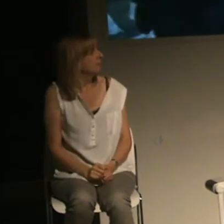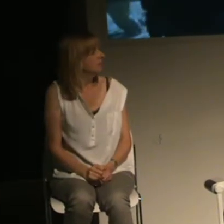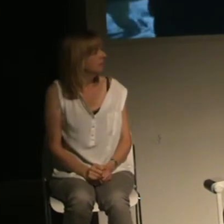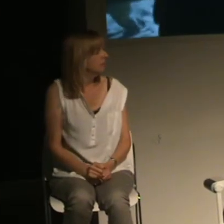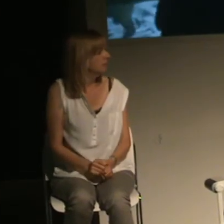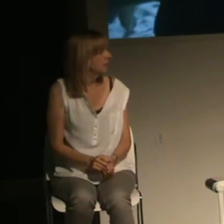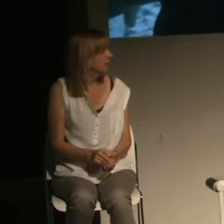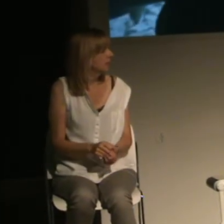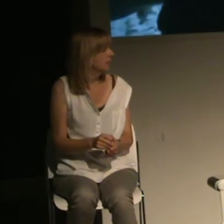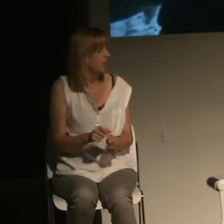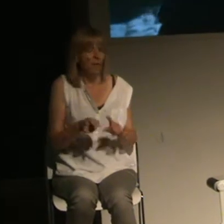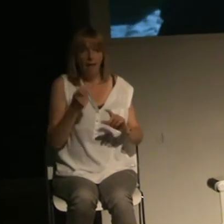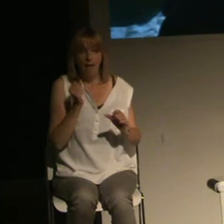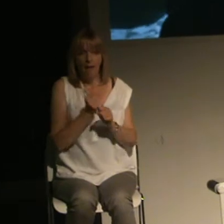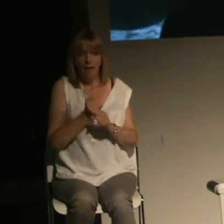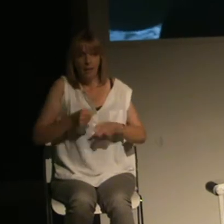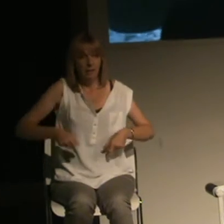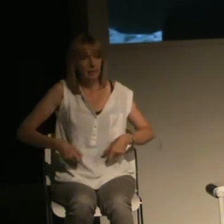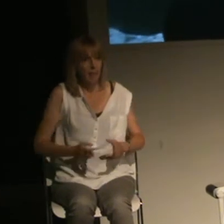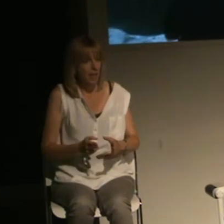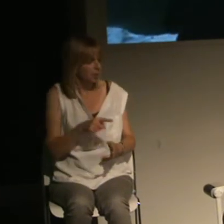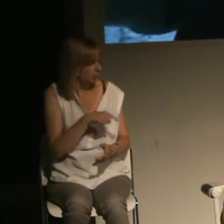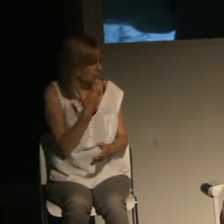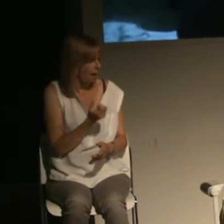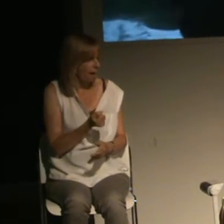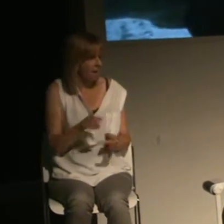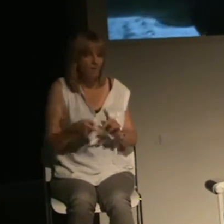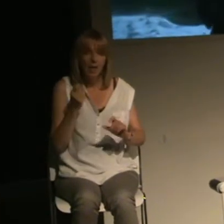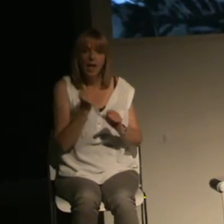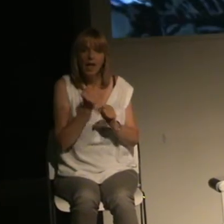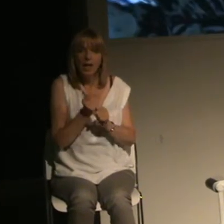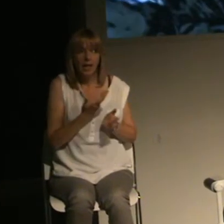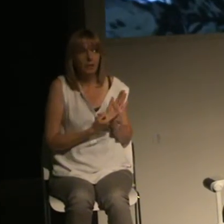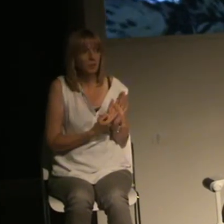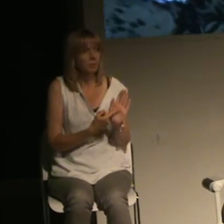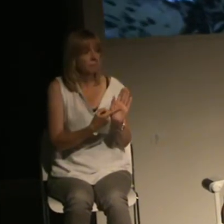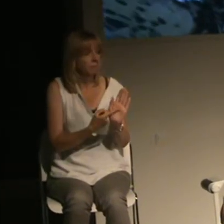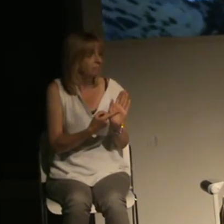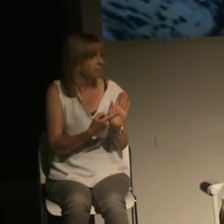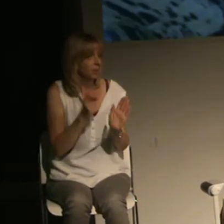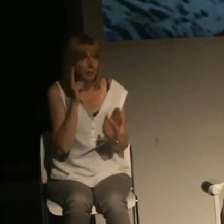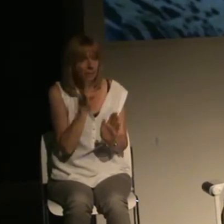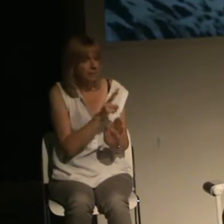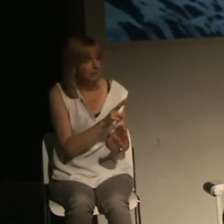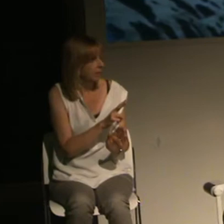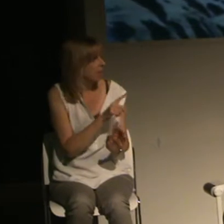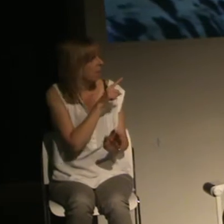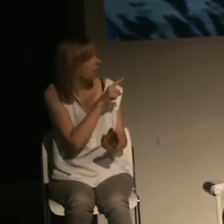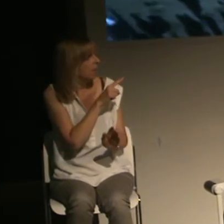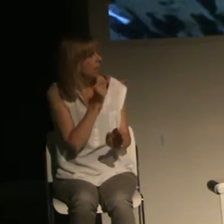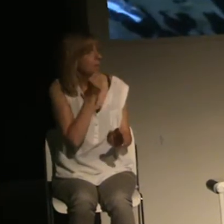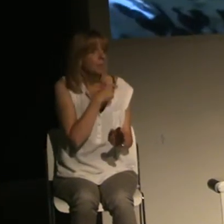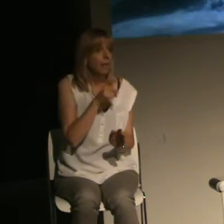about mating, they lay eggs. You've got an egg here to show us. I did bring along a crocodile egg, yes. But here's the male and the